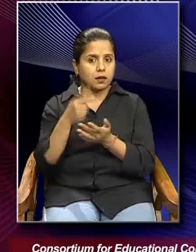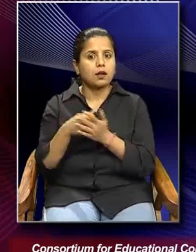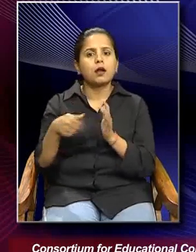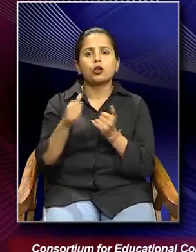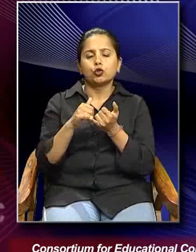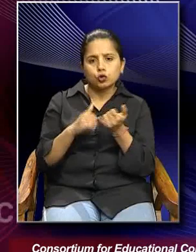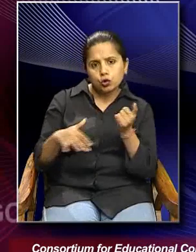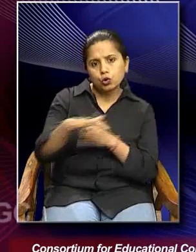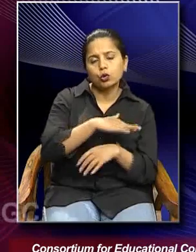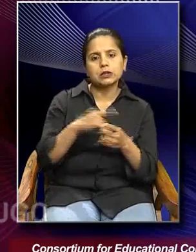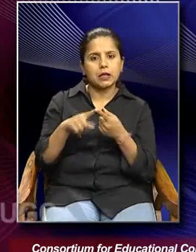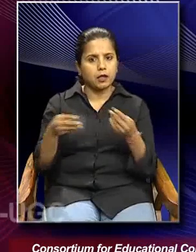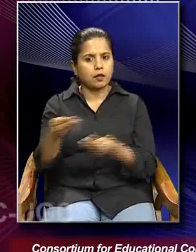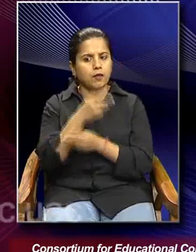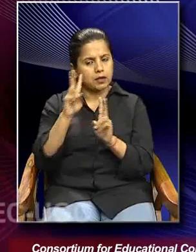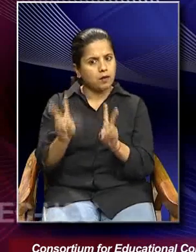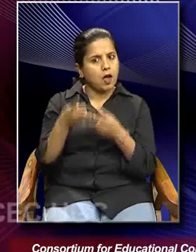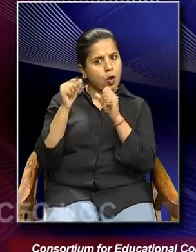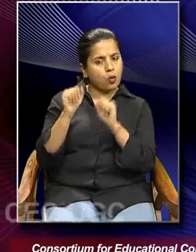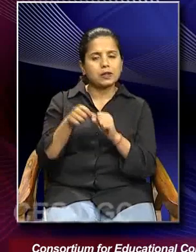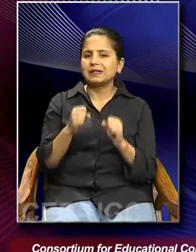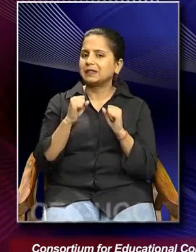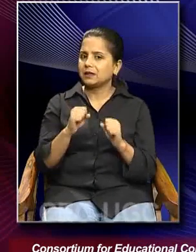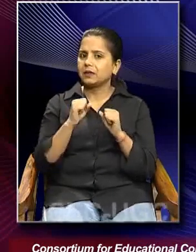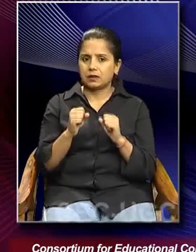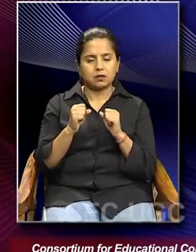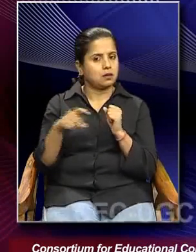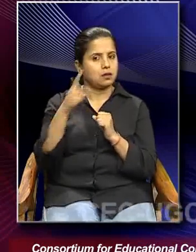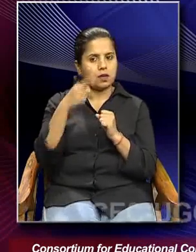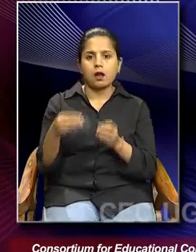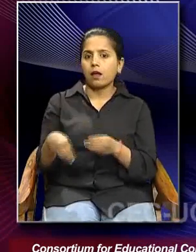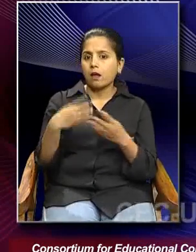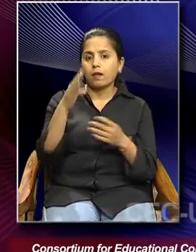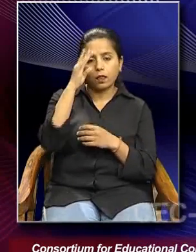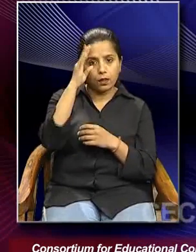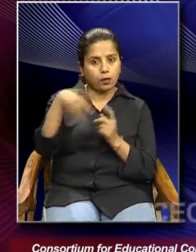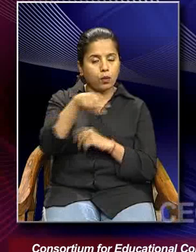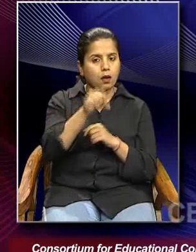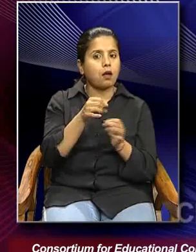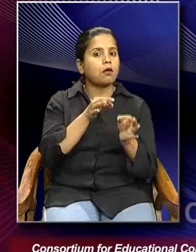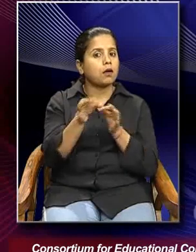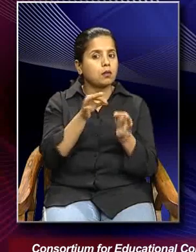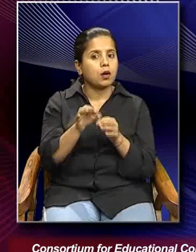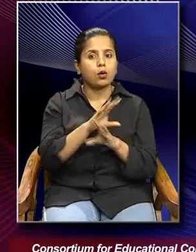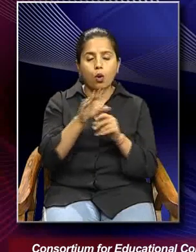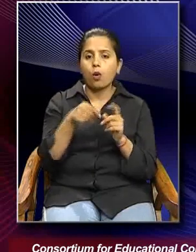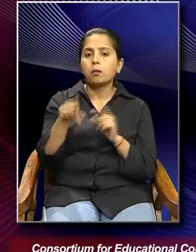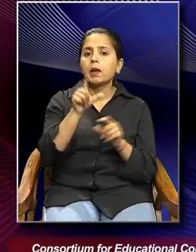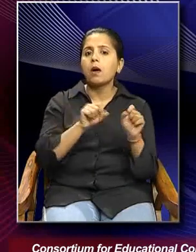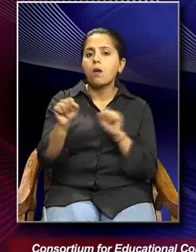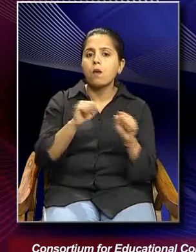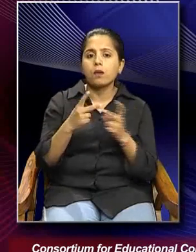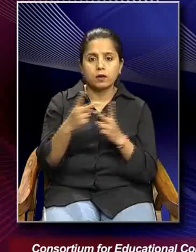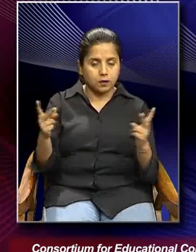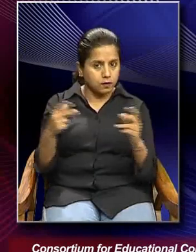social and economic uniqueness. It is difficult actually to provide a theory that can explain every migratory movement,